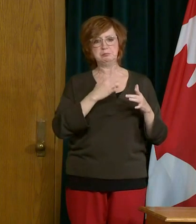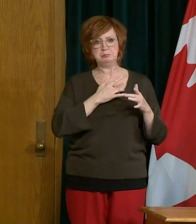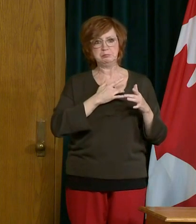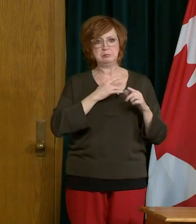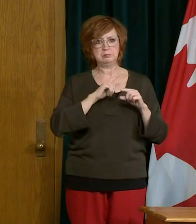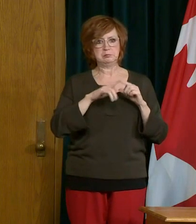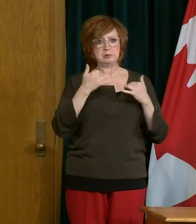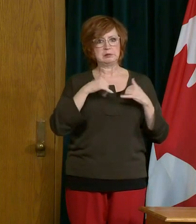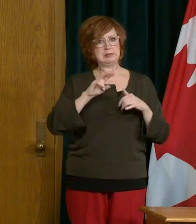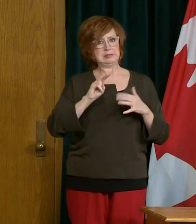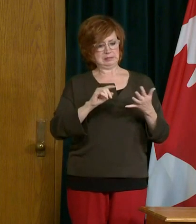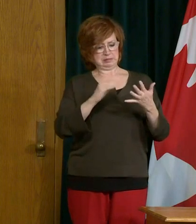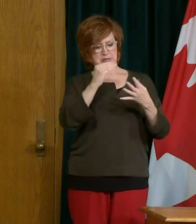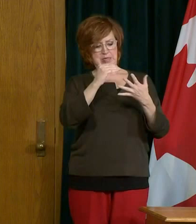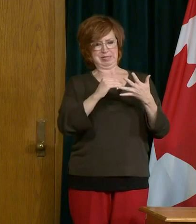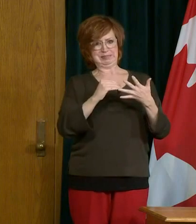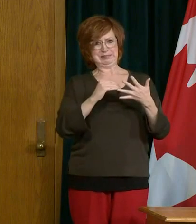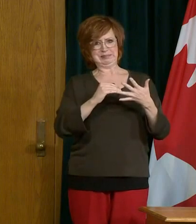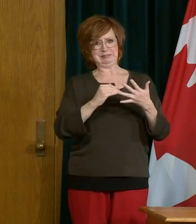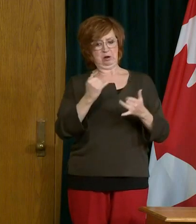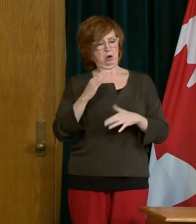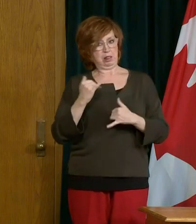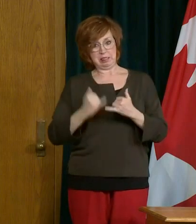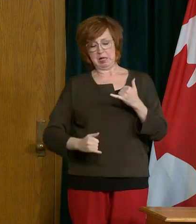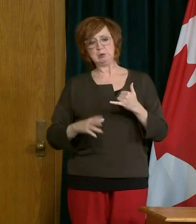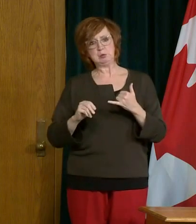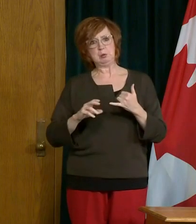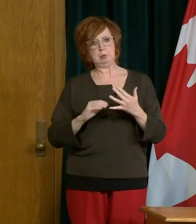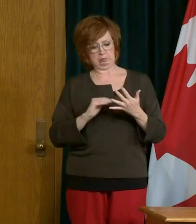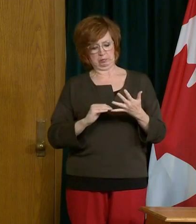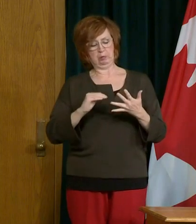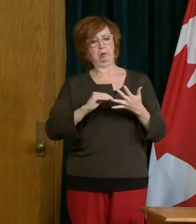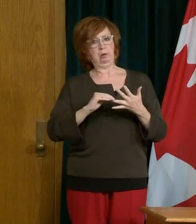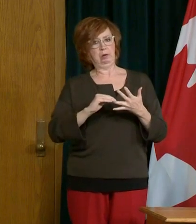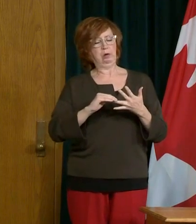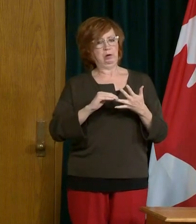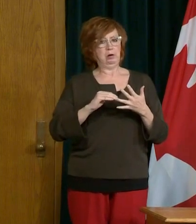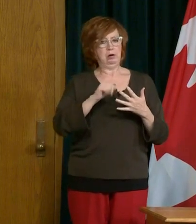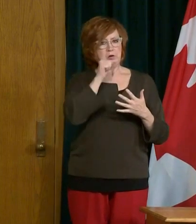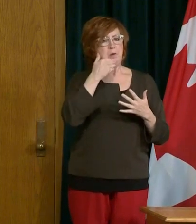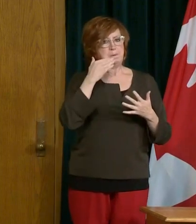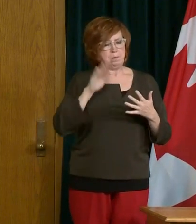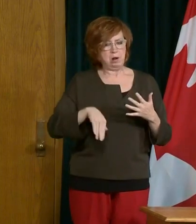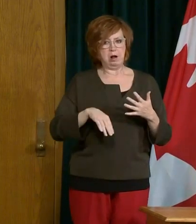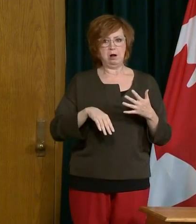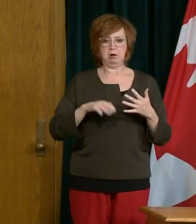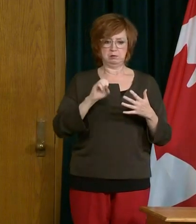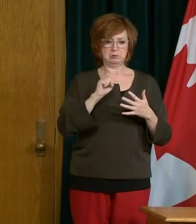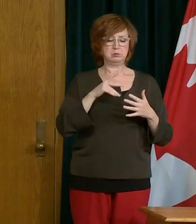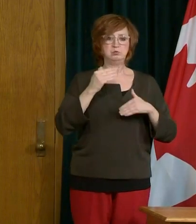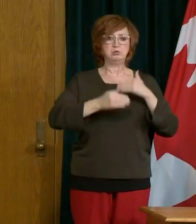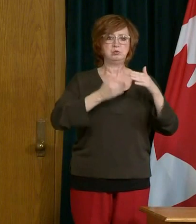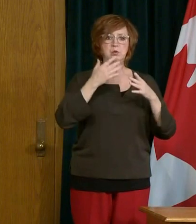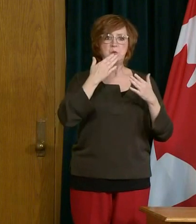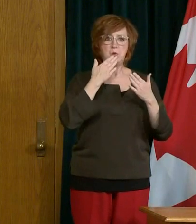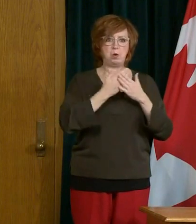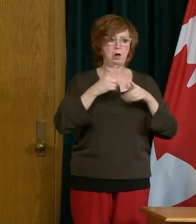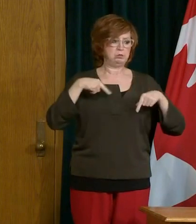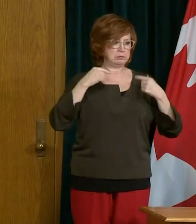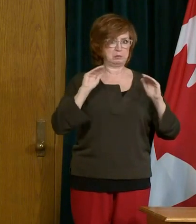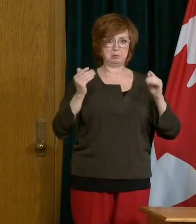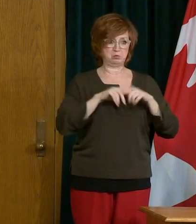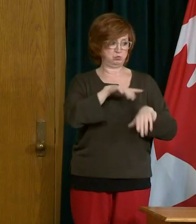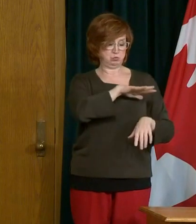Canada. The fact is that Saskatchewan is weathering the storm better than many provinces.